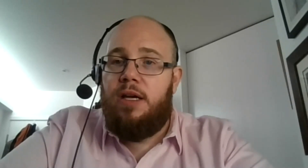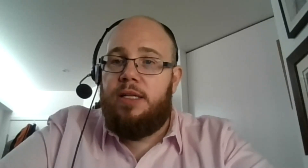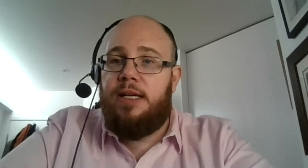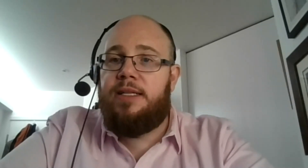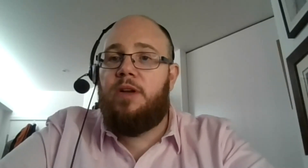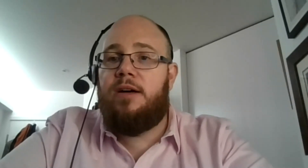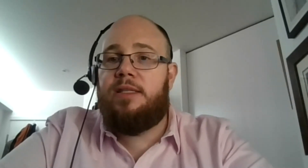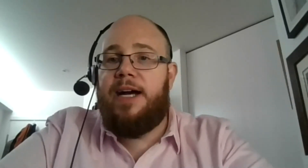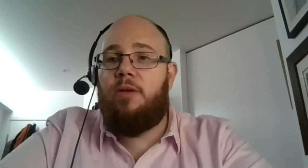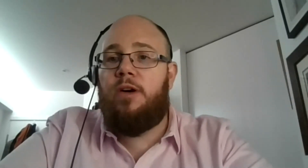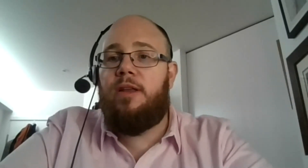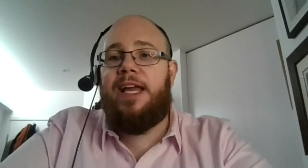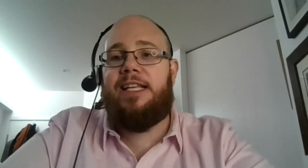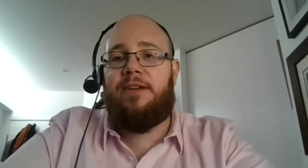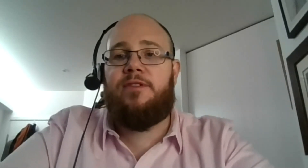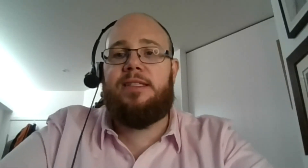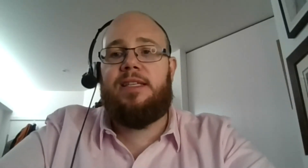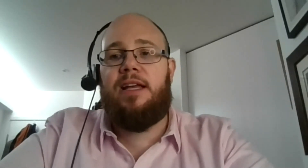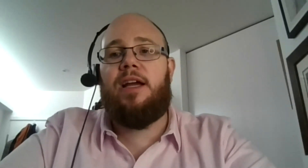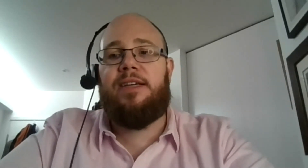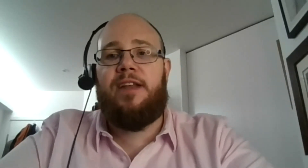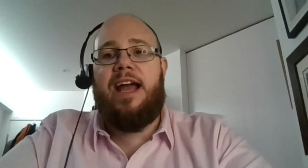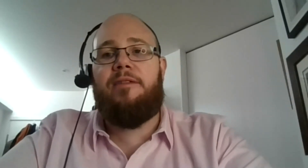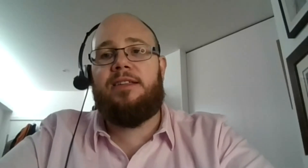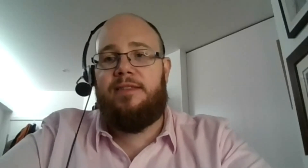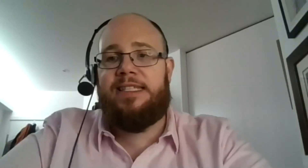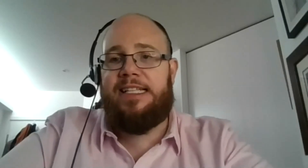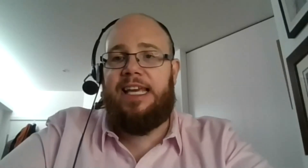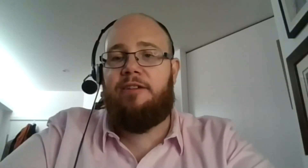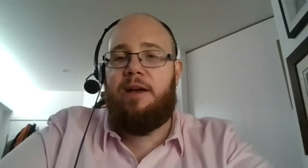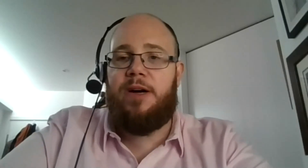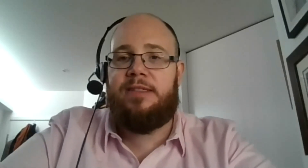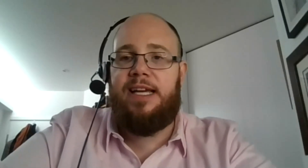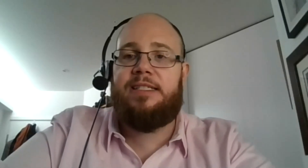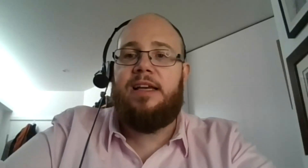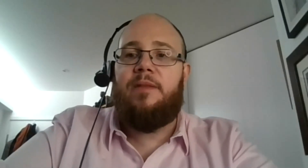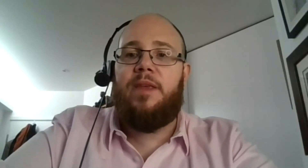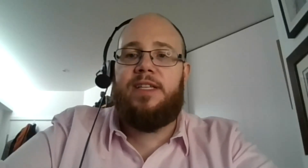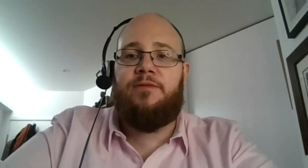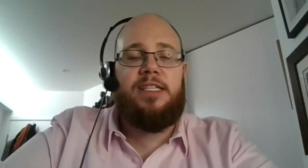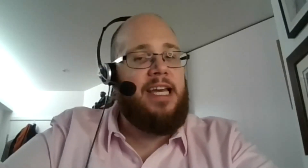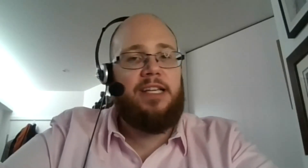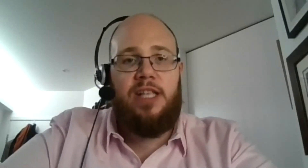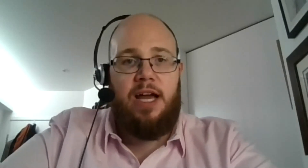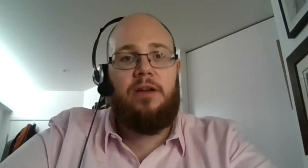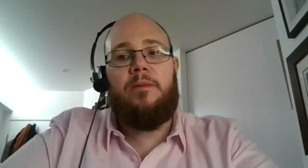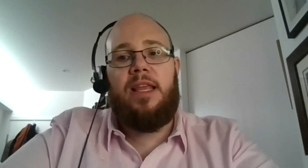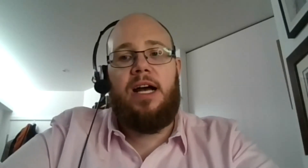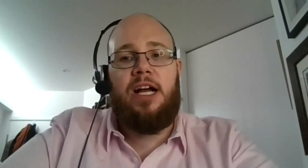So someone asked about, will there be any difference in different areas of the city? Graham asked this for different tiers. No, government